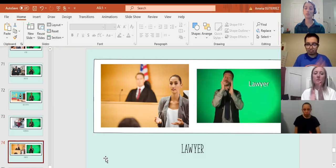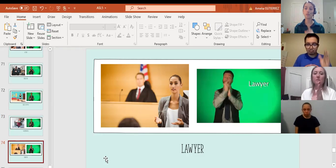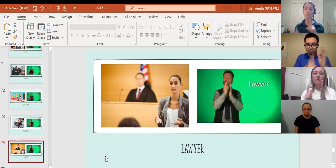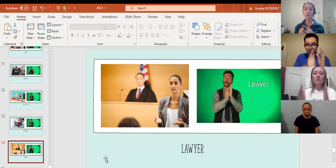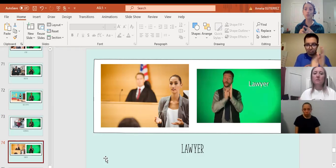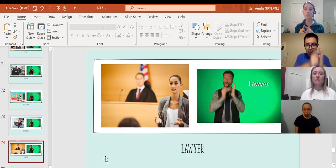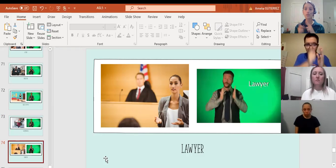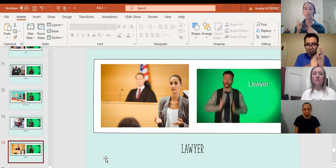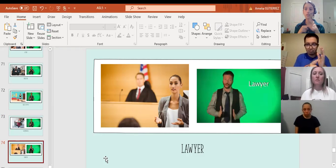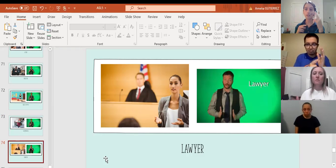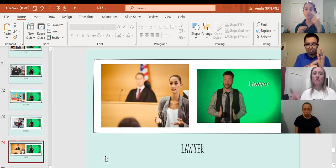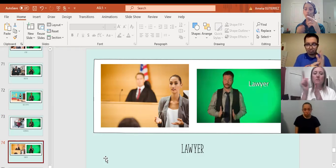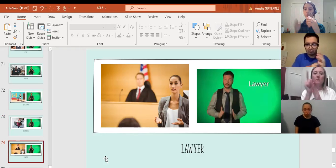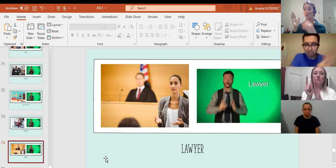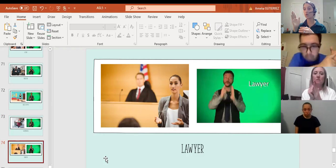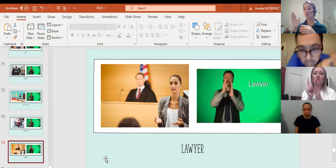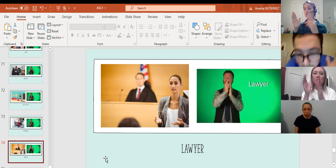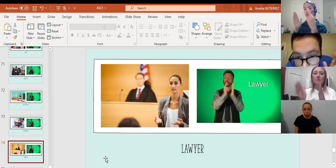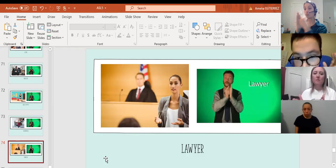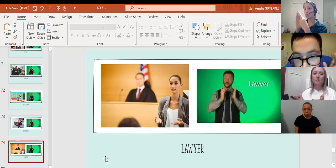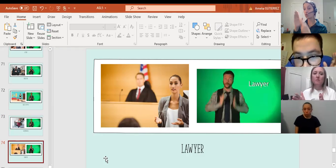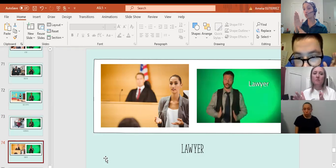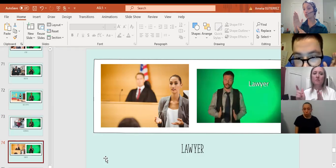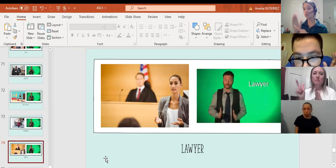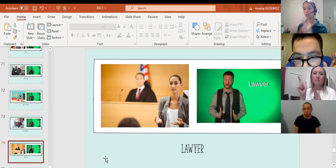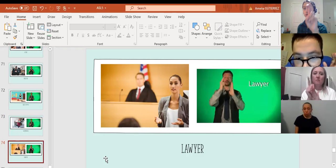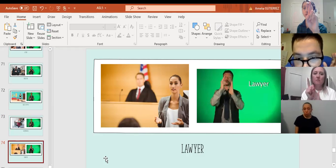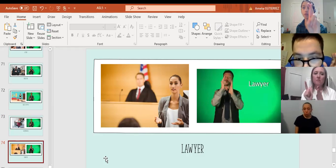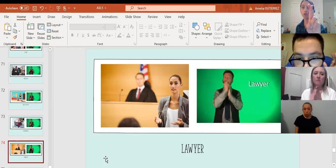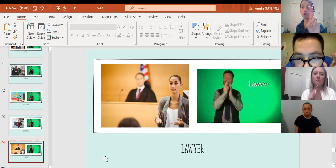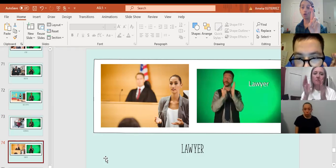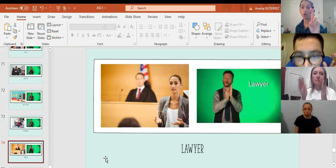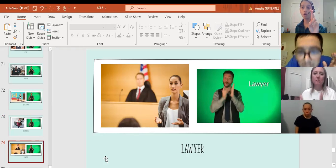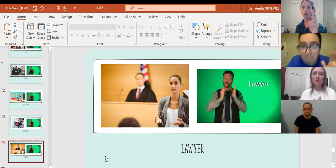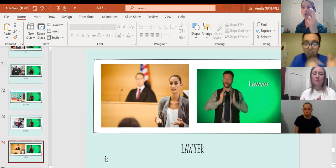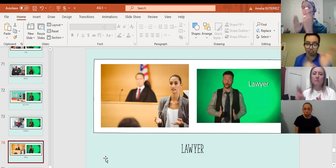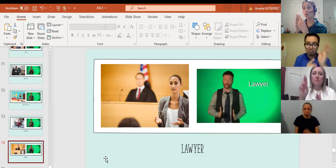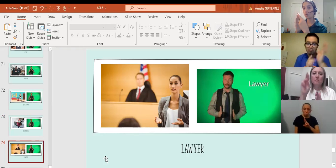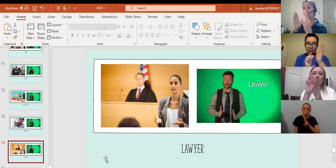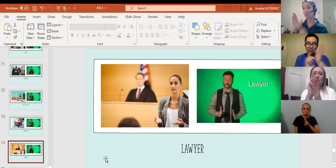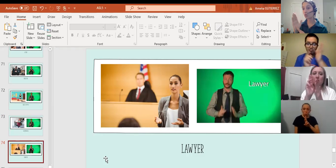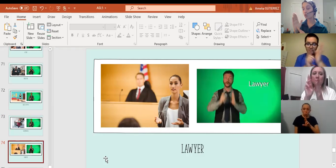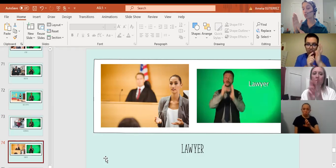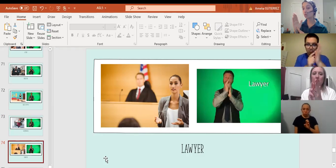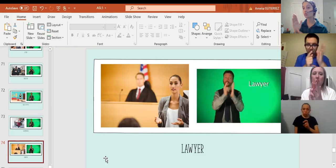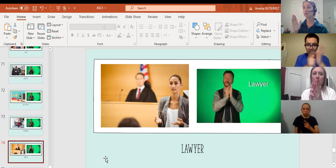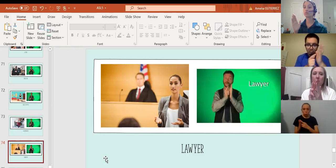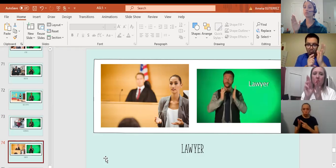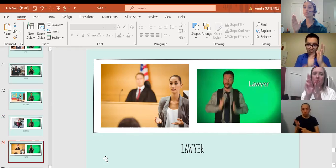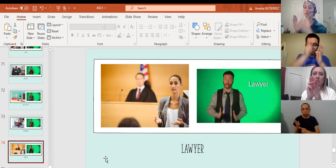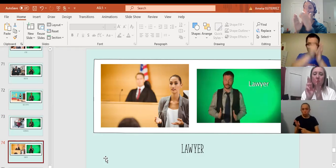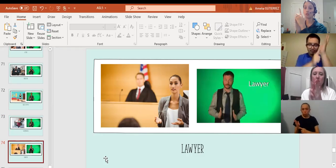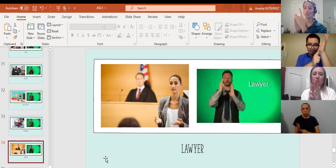This is also sign for rules. So with an R. Rules.